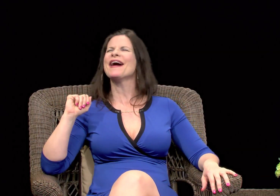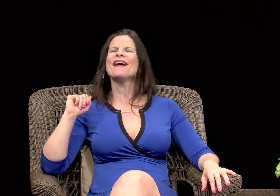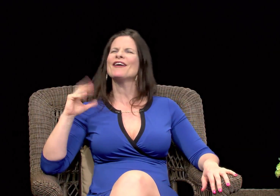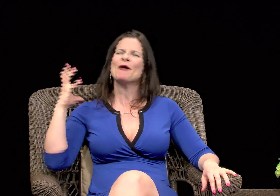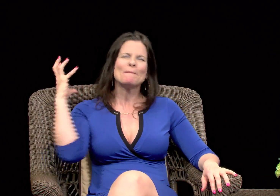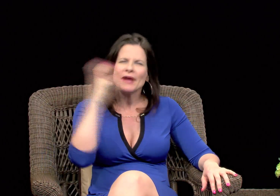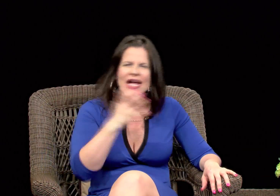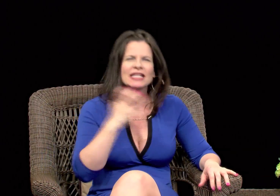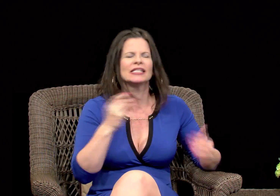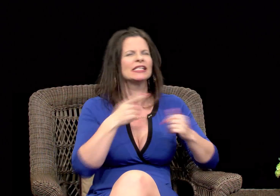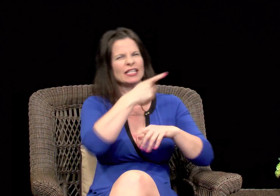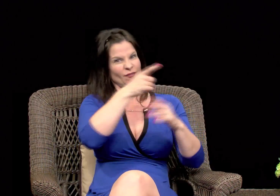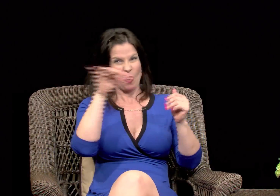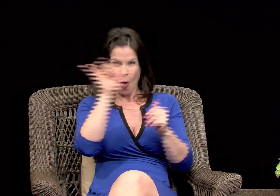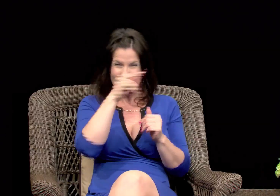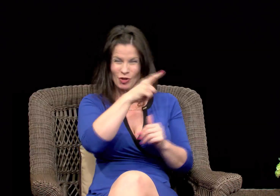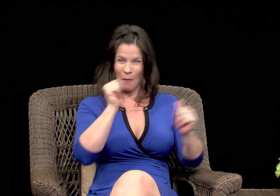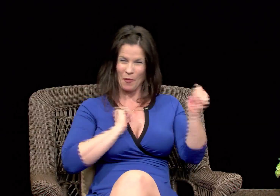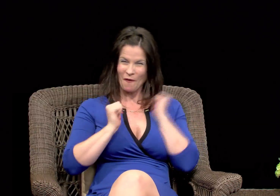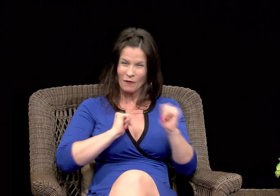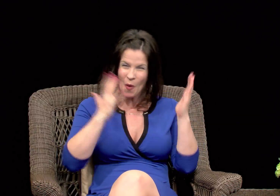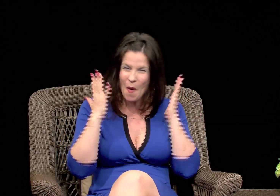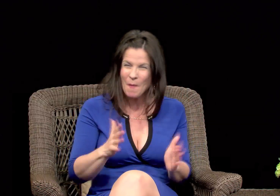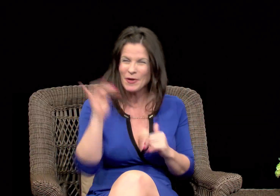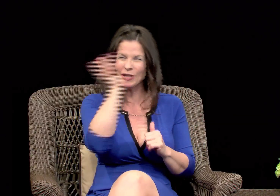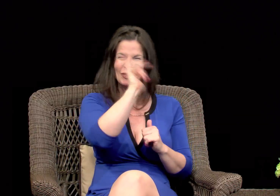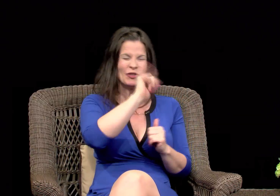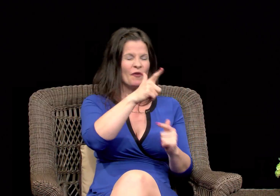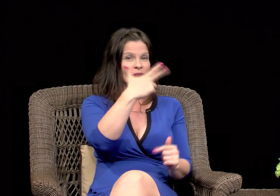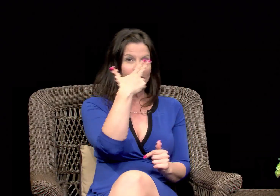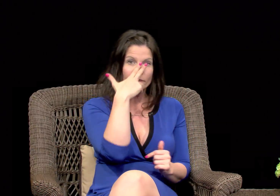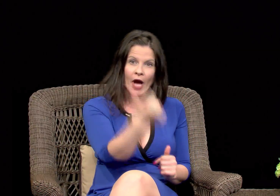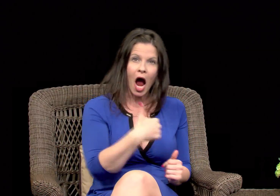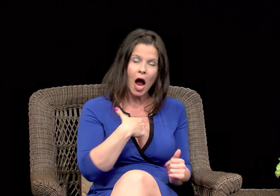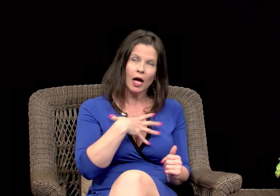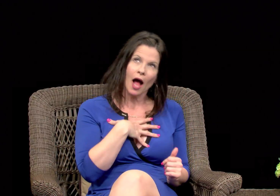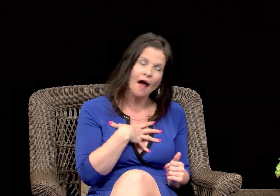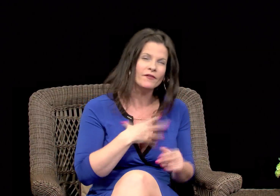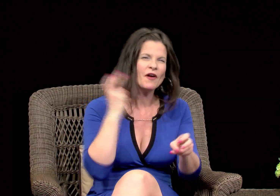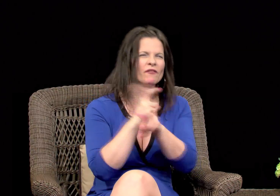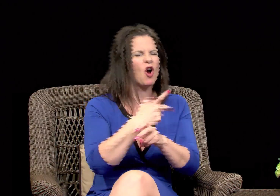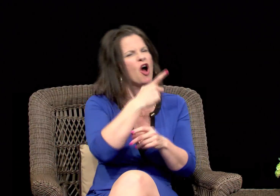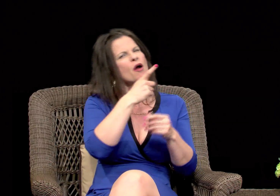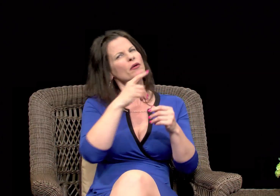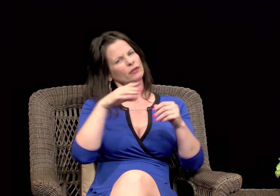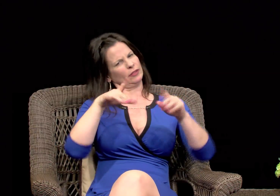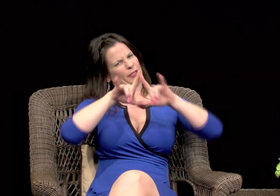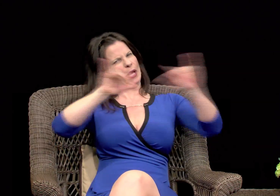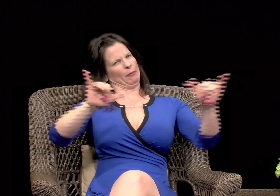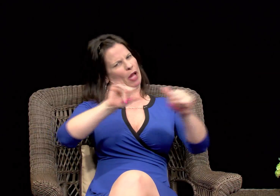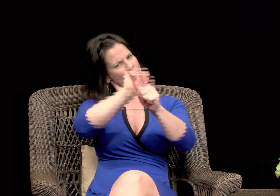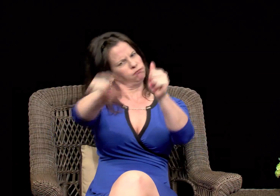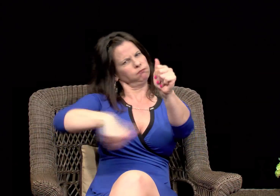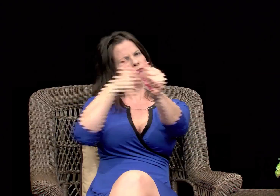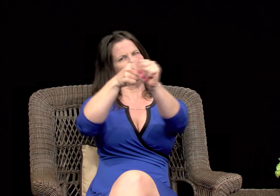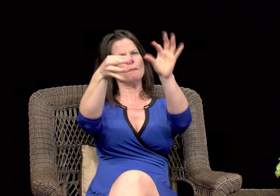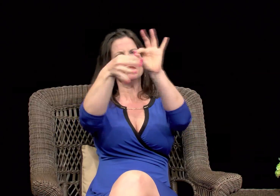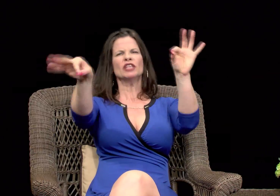was impressed. She's amazing, and she's also a performer, and oh, is she hysterical. And at the